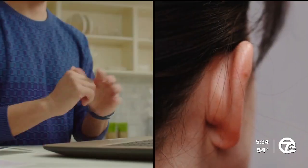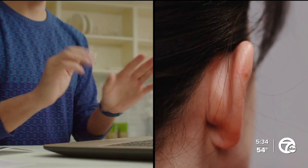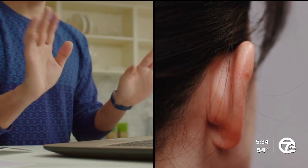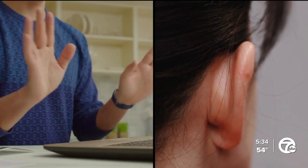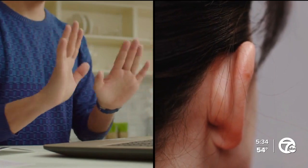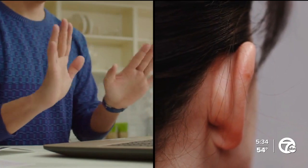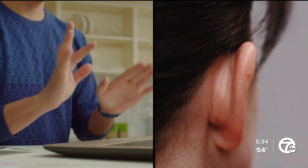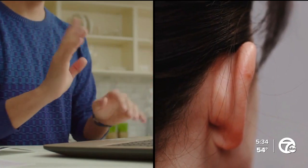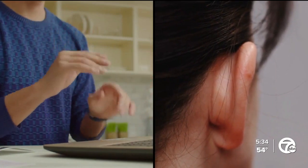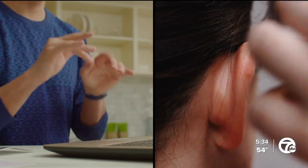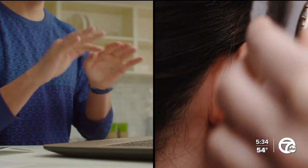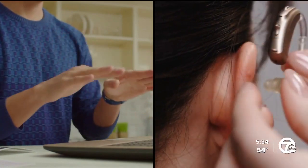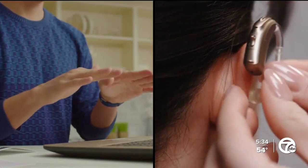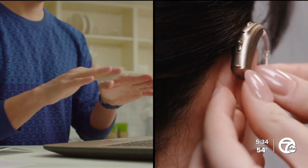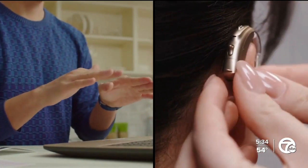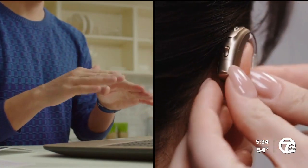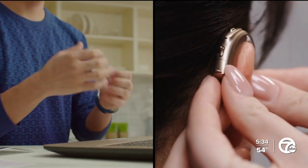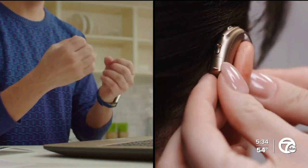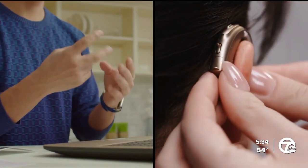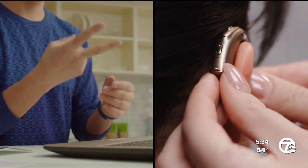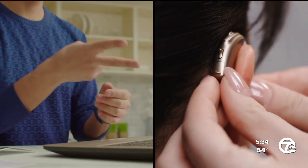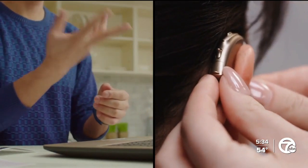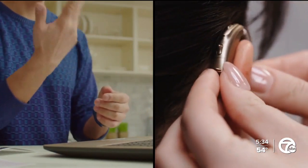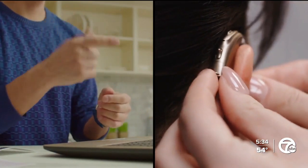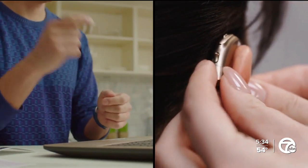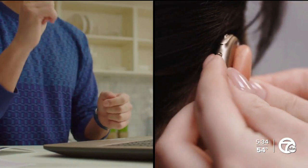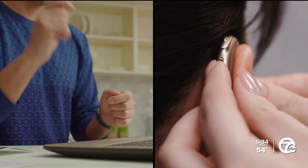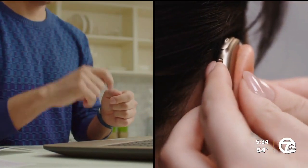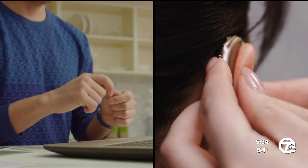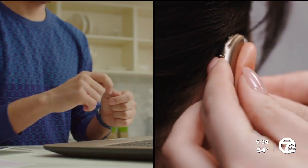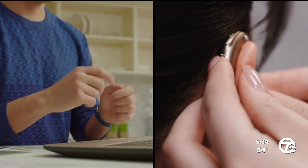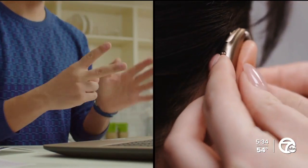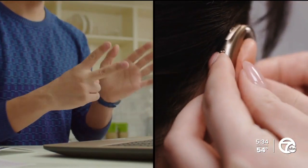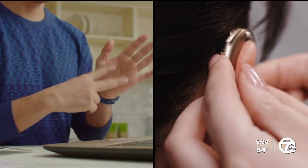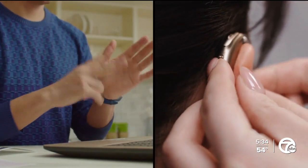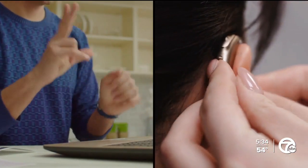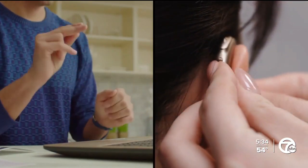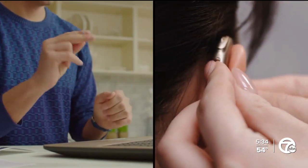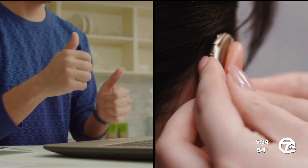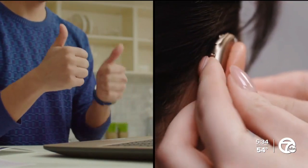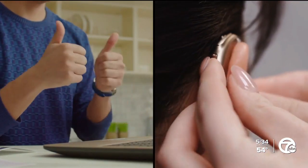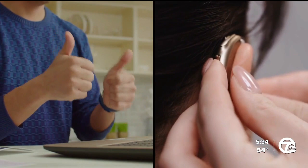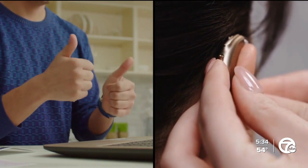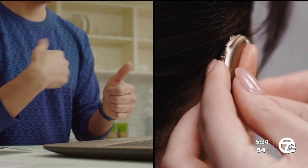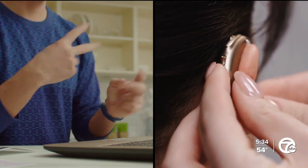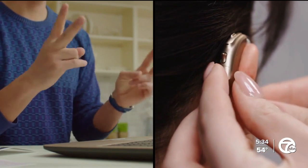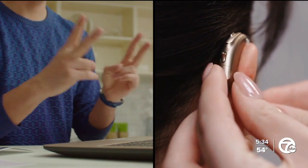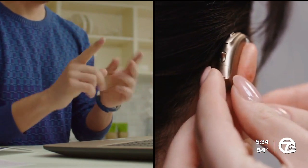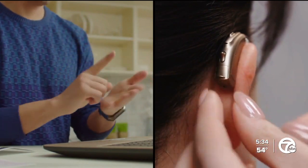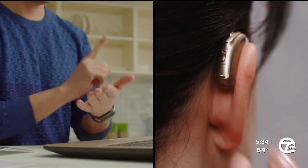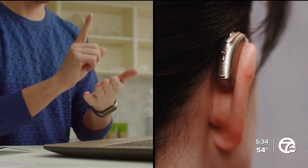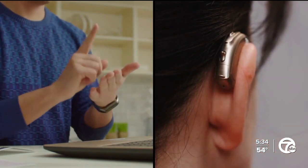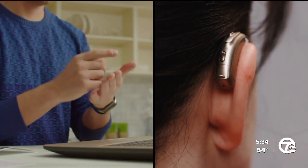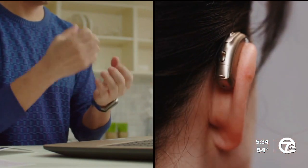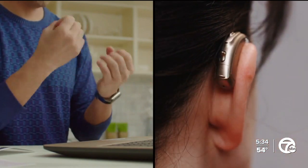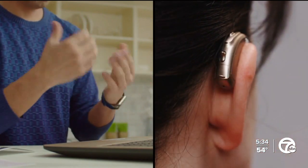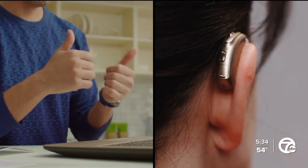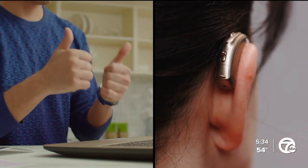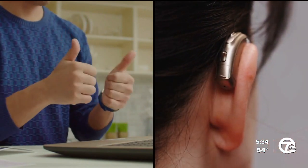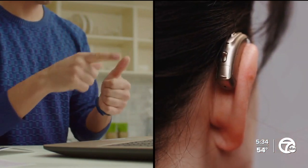ASL. The problem for many is that the monolingual model isn't enough, and a growing number of deaf and hard of hearing children who are heading